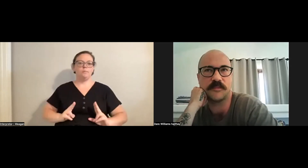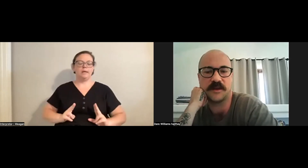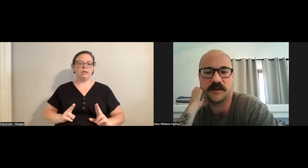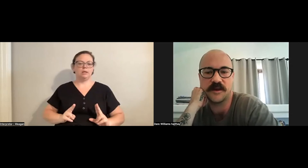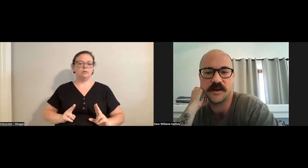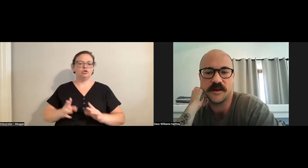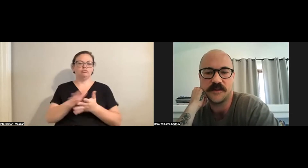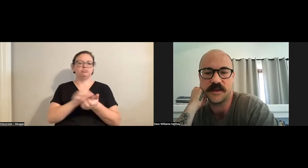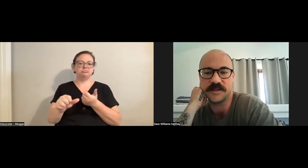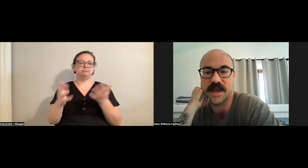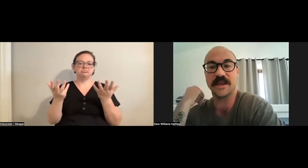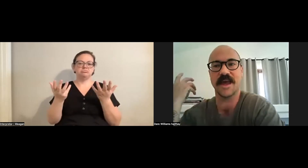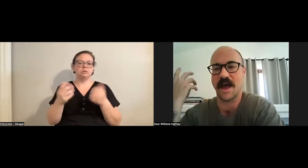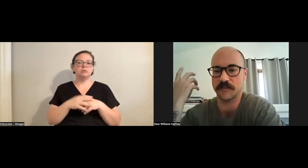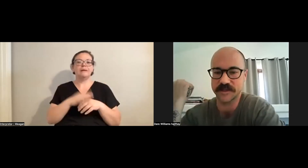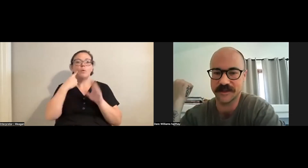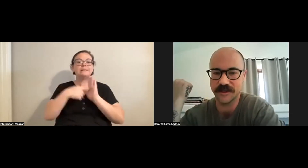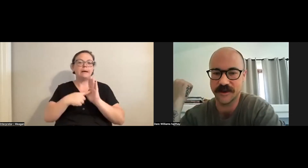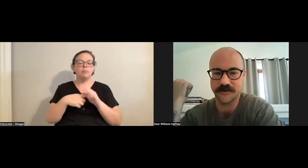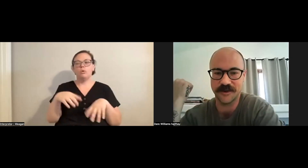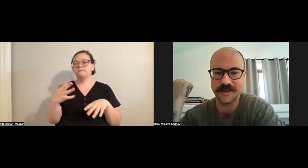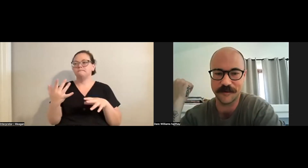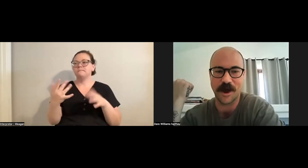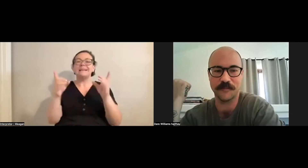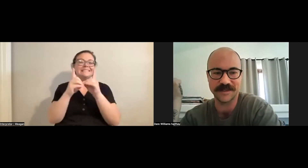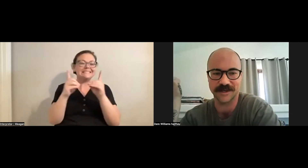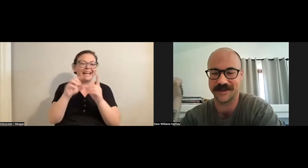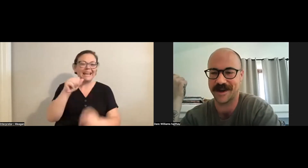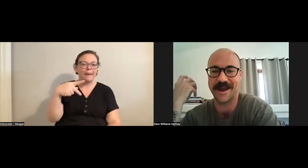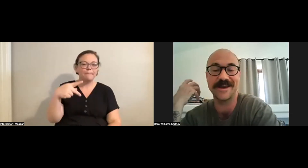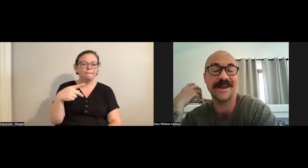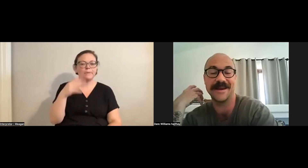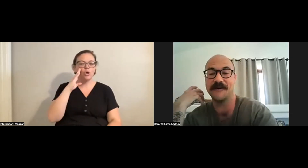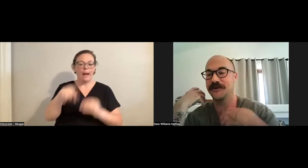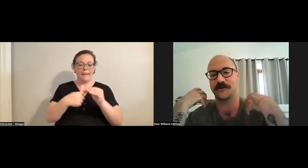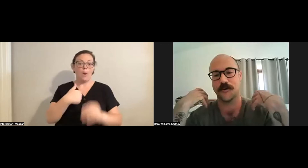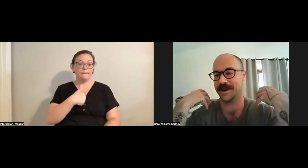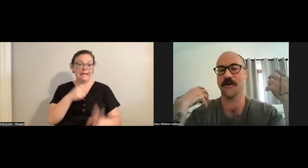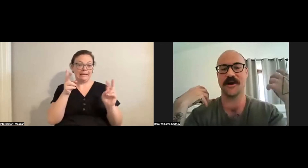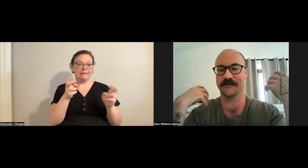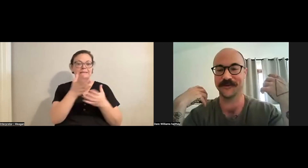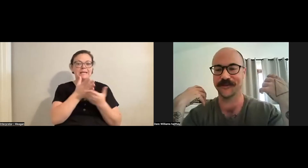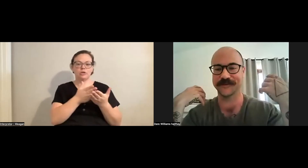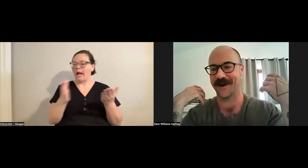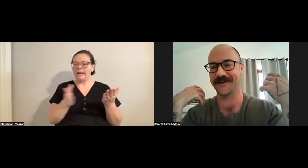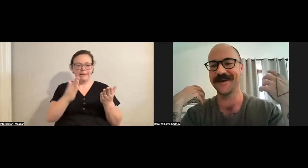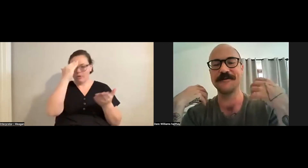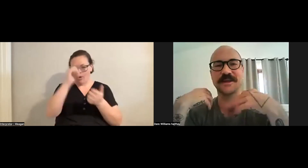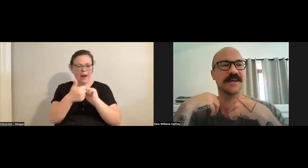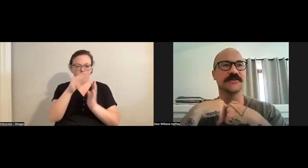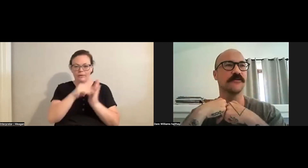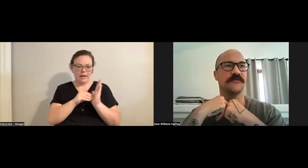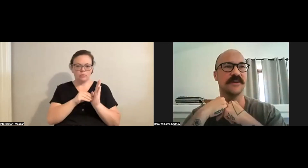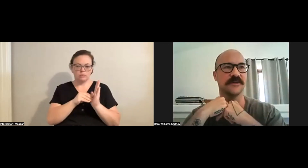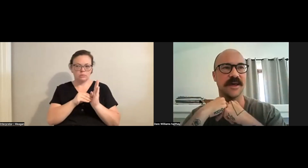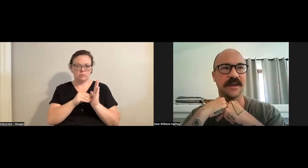would be these dating apps, you know, in the about me section, I never quite know how to fill those out because